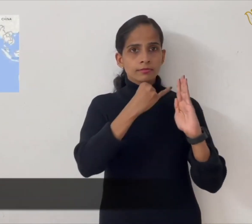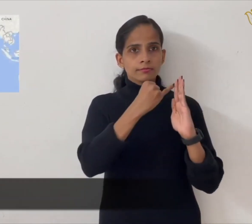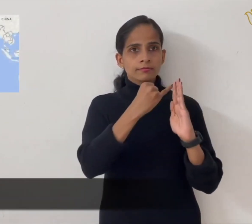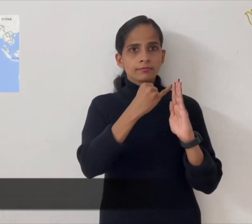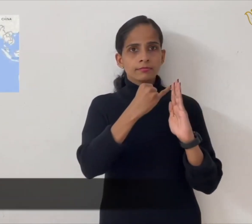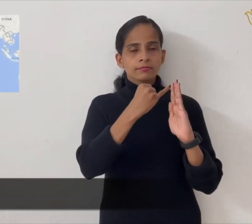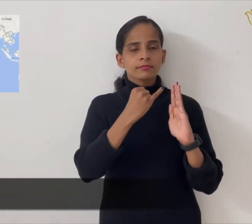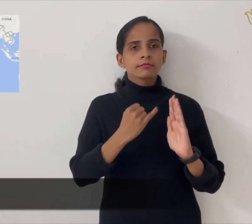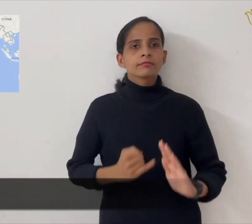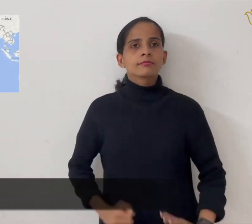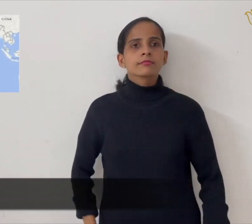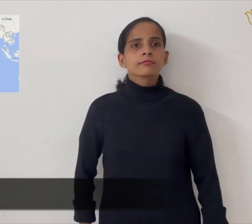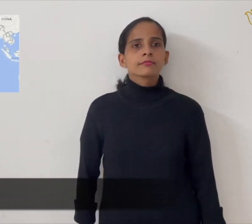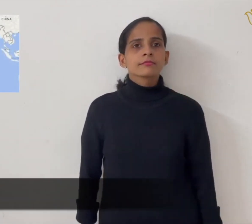Mauritius,